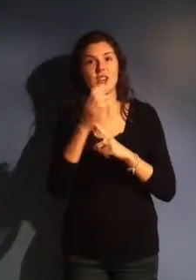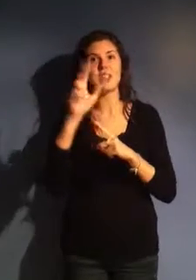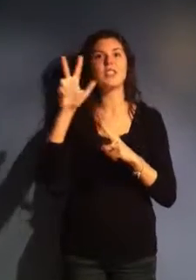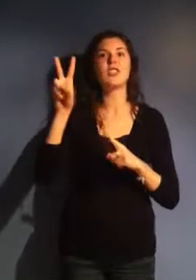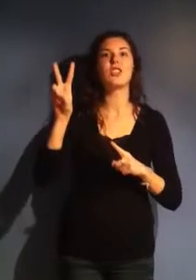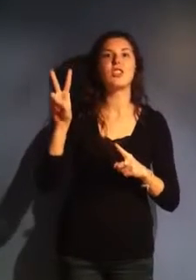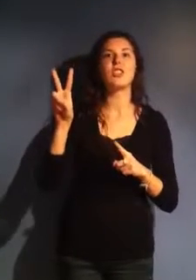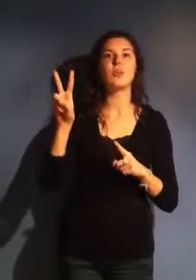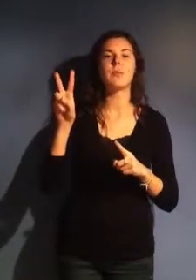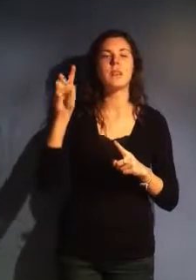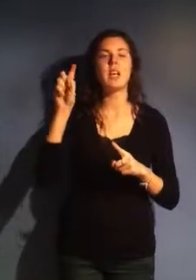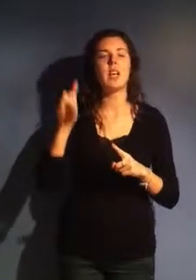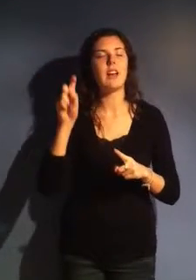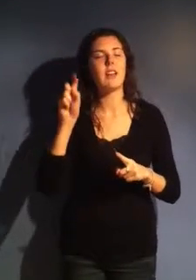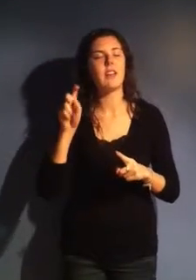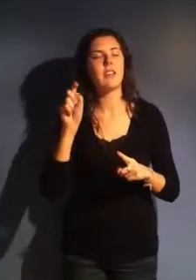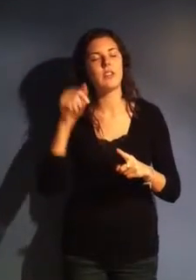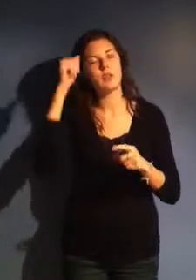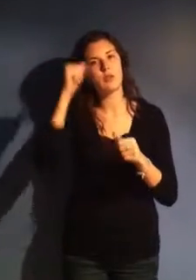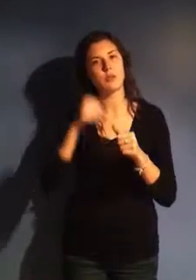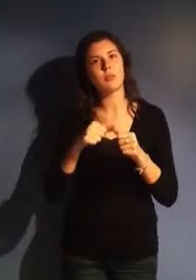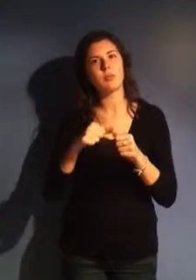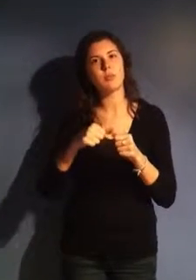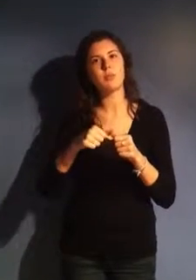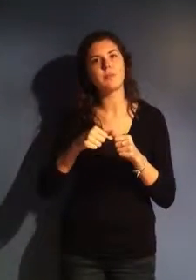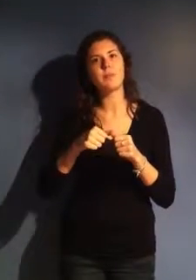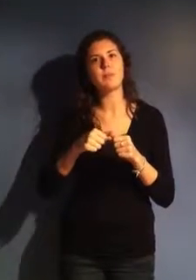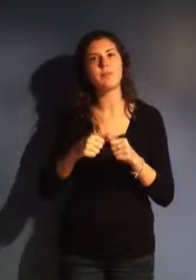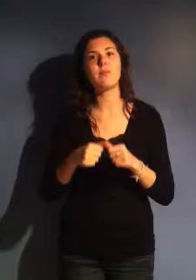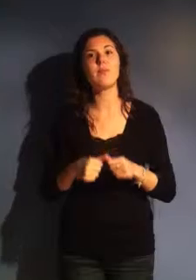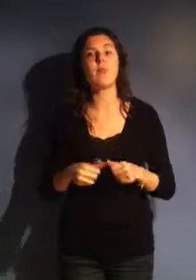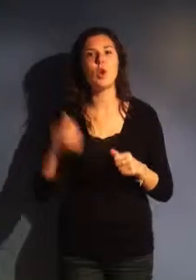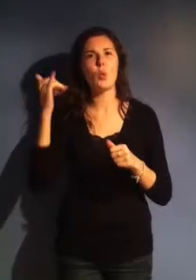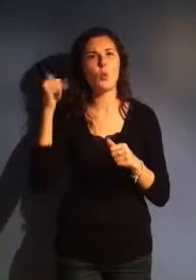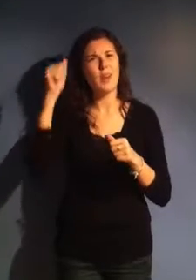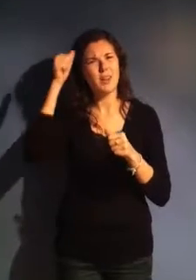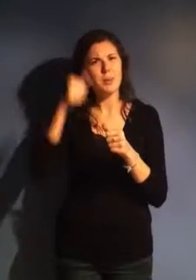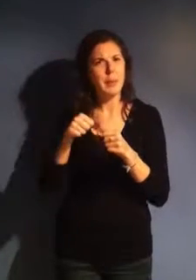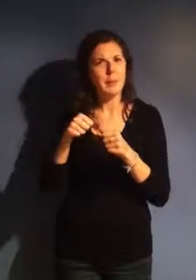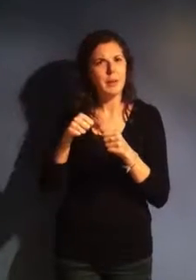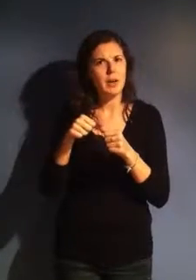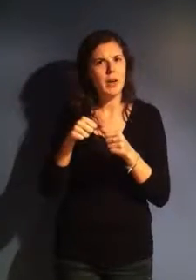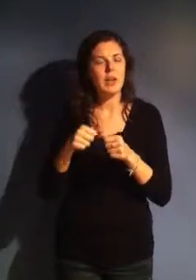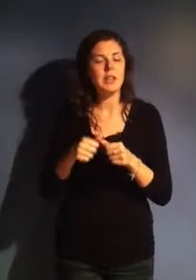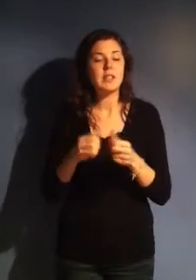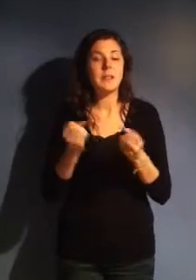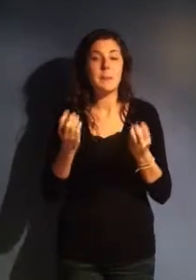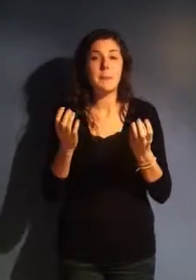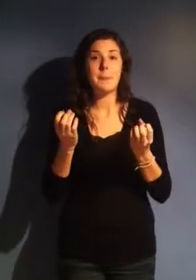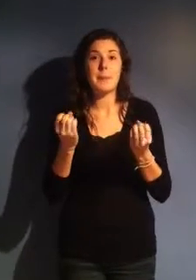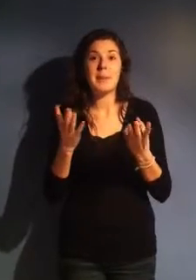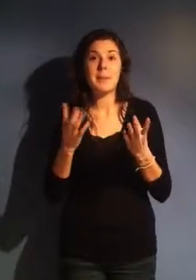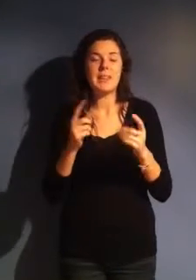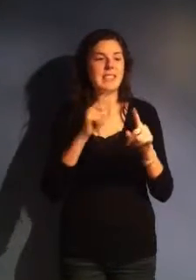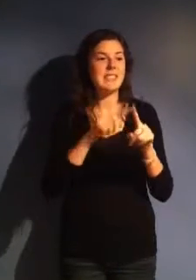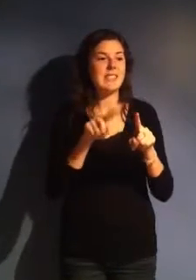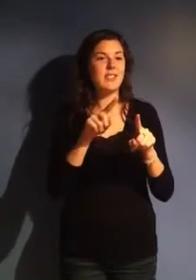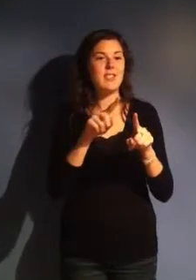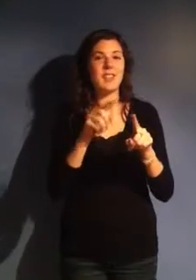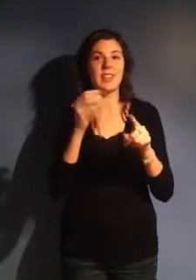in little tubes and with certain numbers on them. And so rather than wasting my time looking on the labels of all the tubes, there's numbers